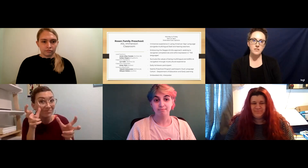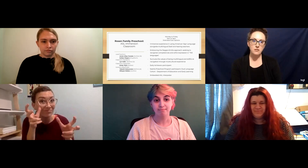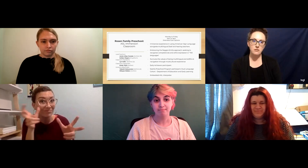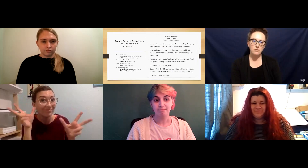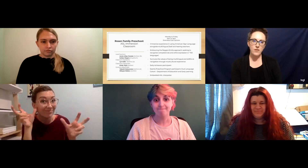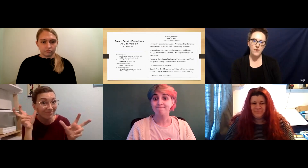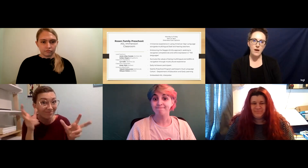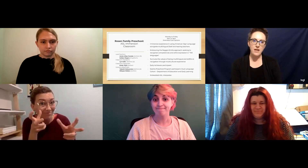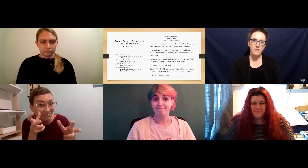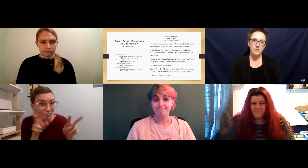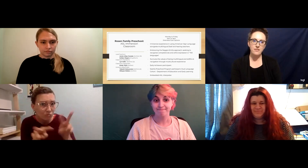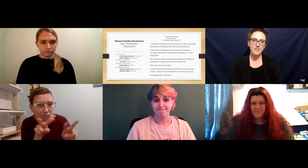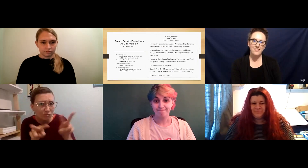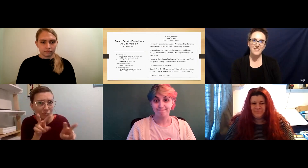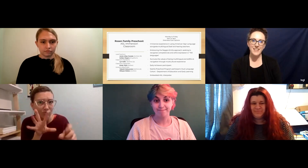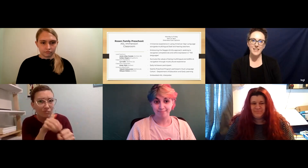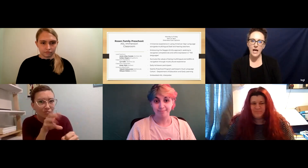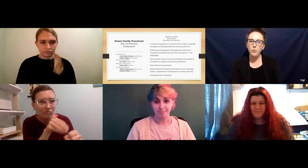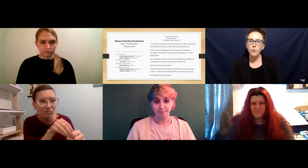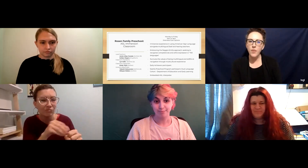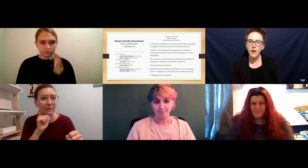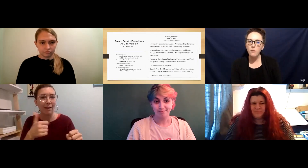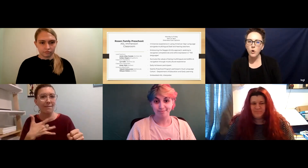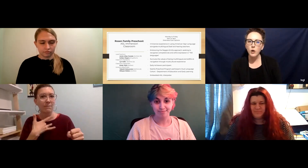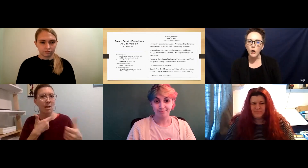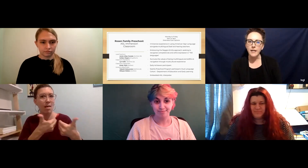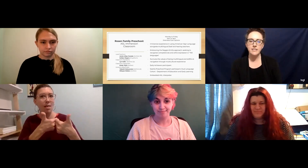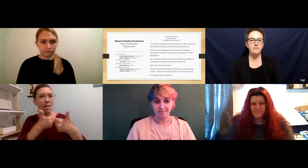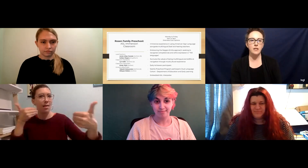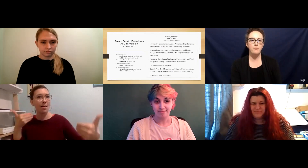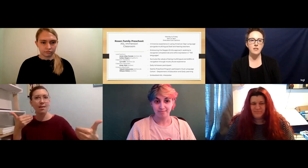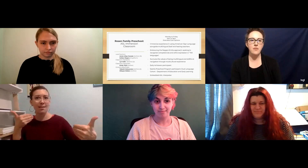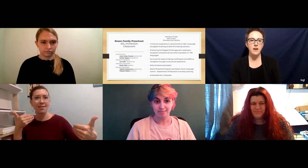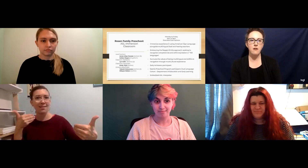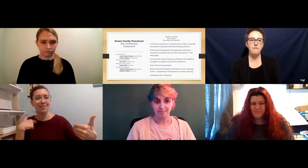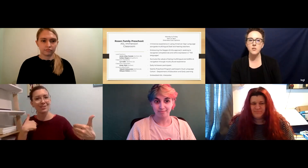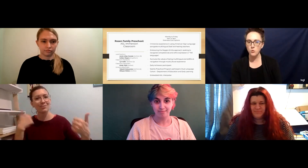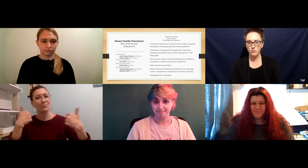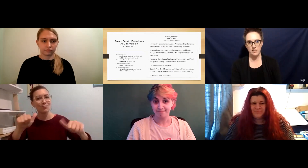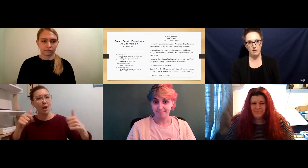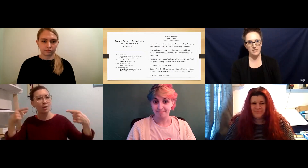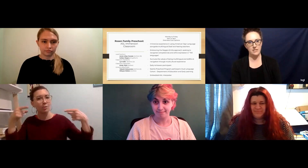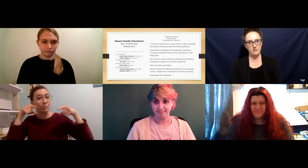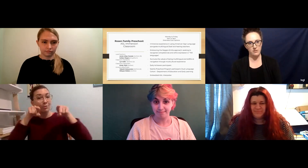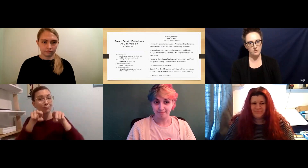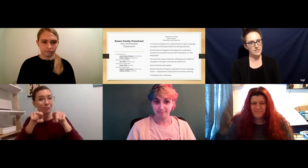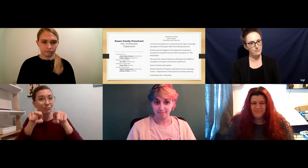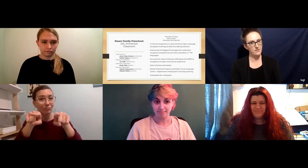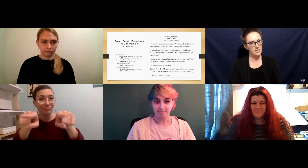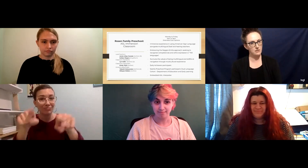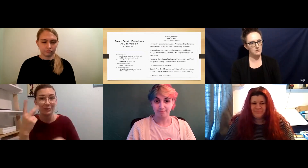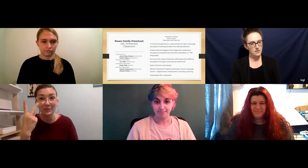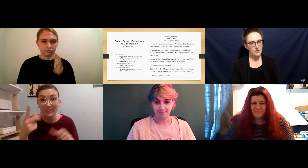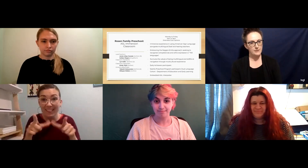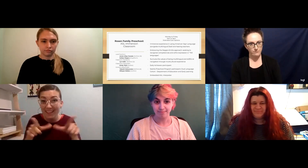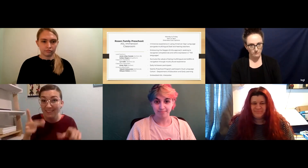involvement with them and help them work on developing their visual receptive